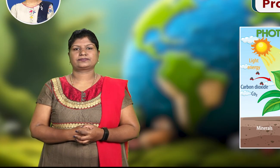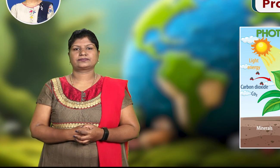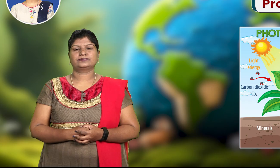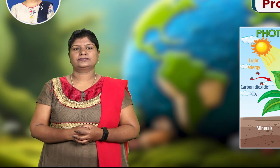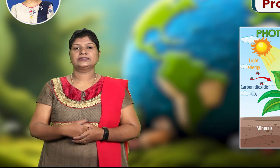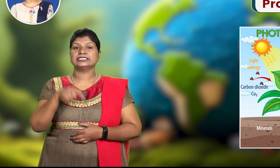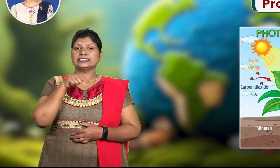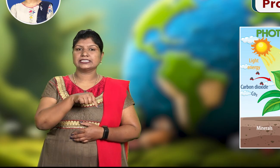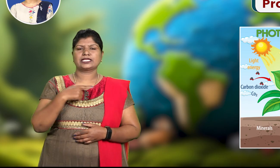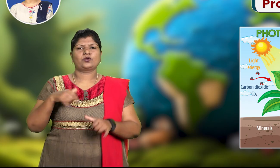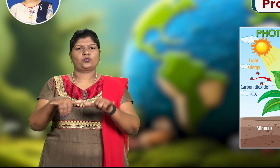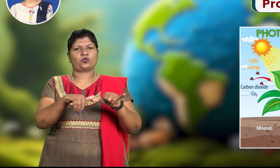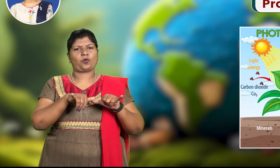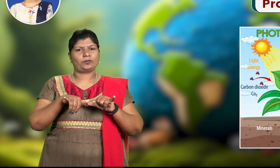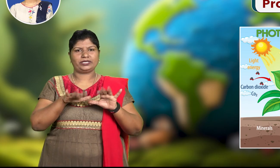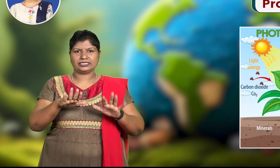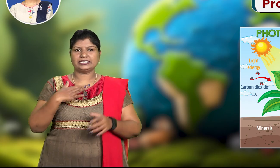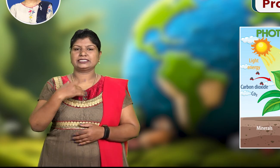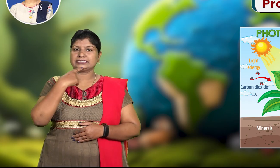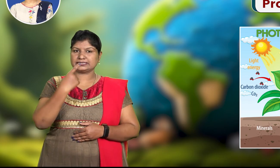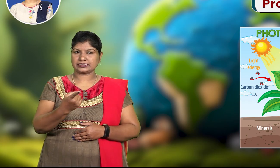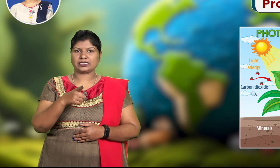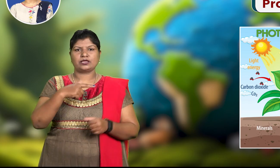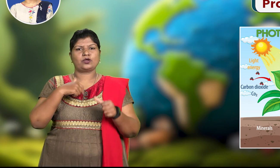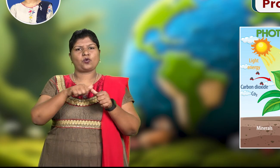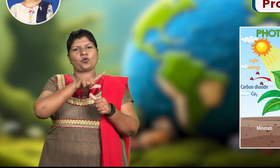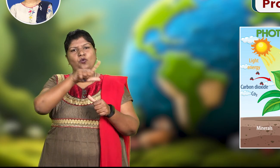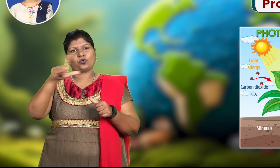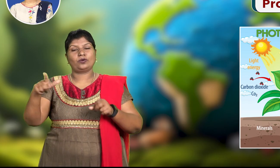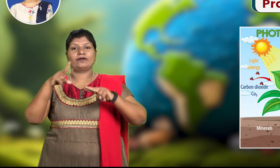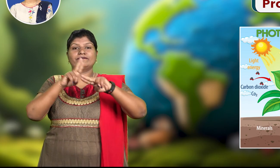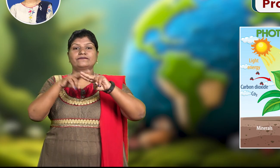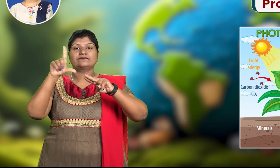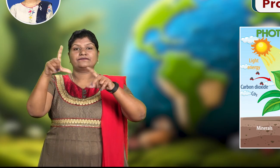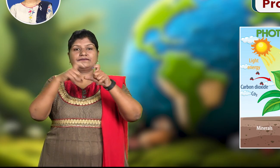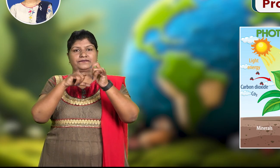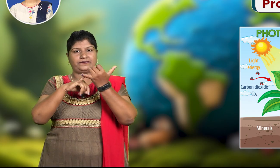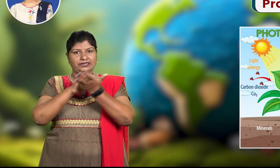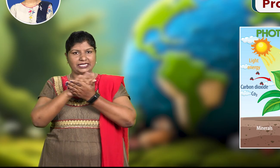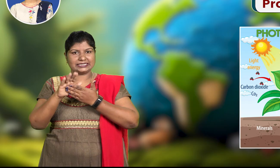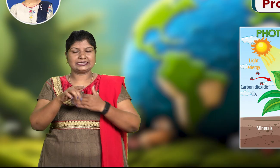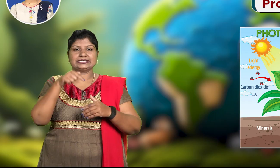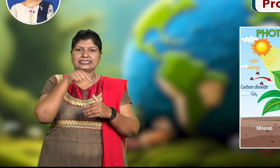Hence, it is commonly said, all flesh is grass.